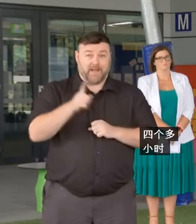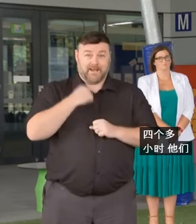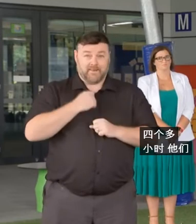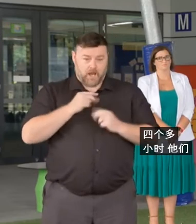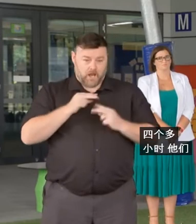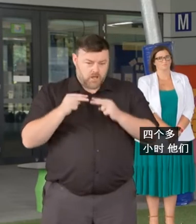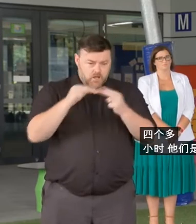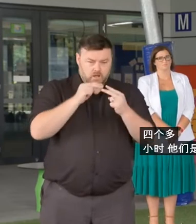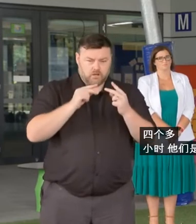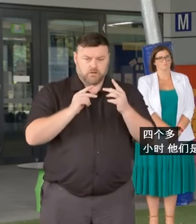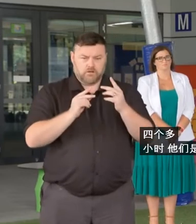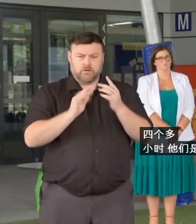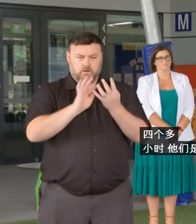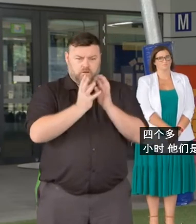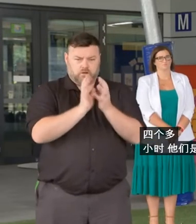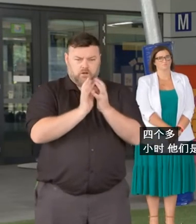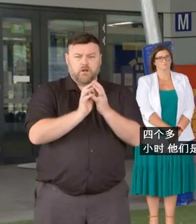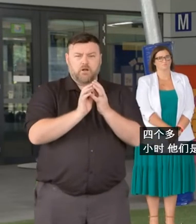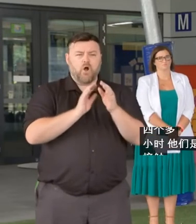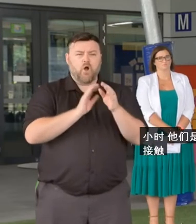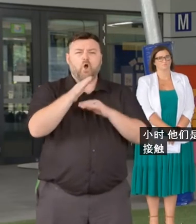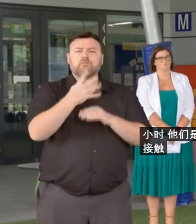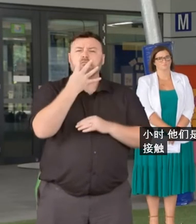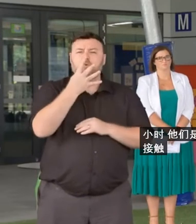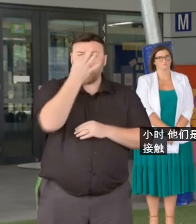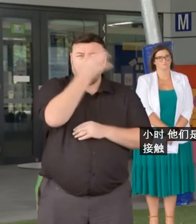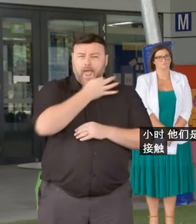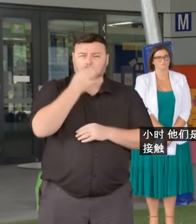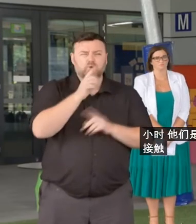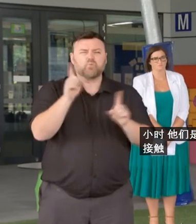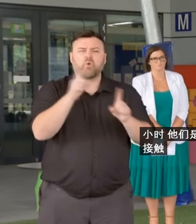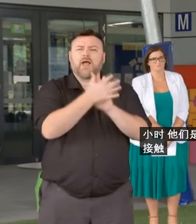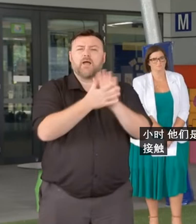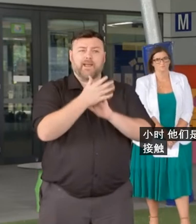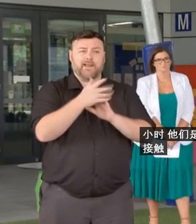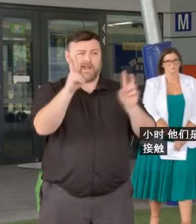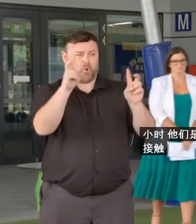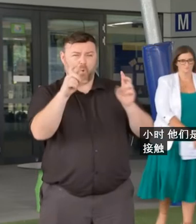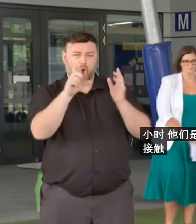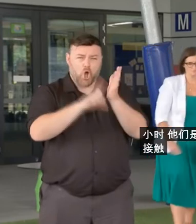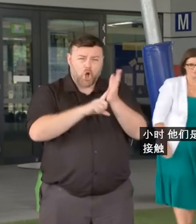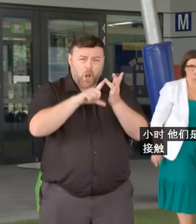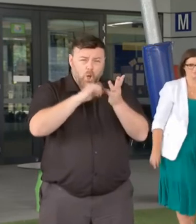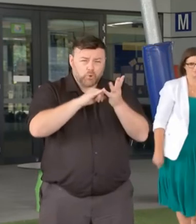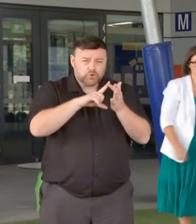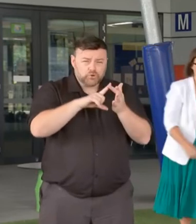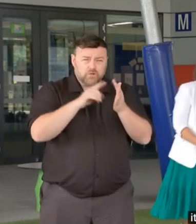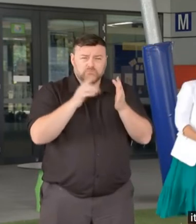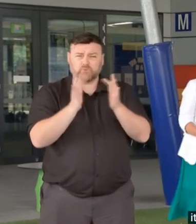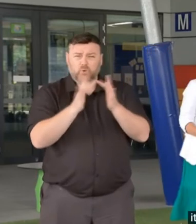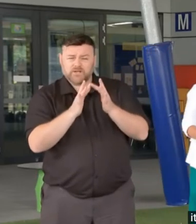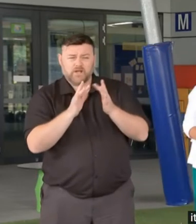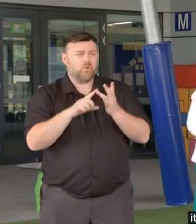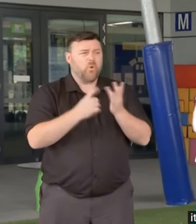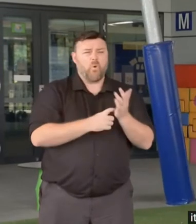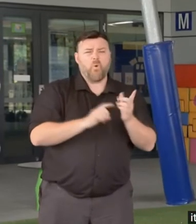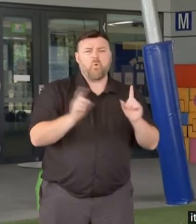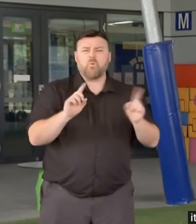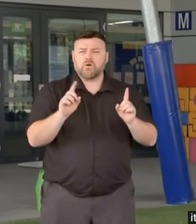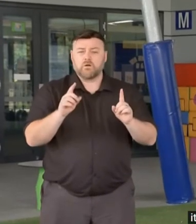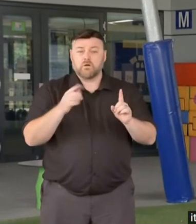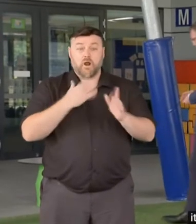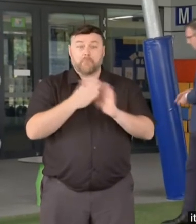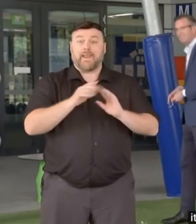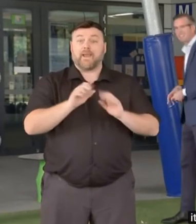with that positive case. Are they close contact, or do they go back to school the next day? If the teacher tests positive, are all the kids